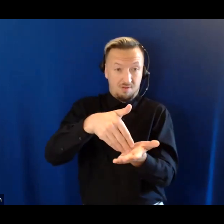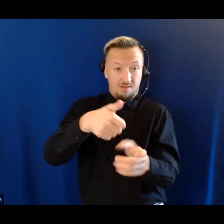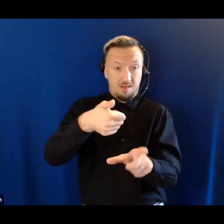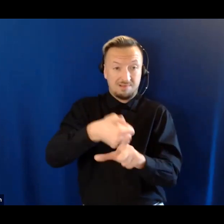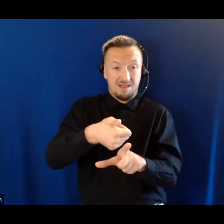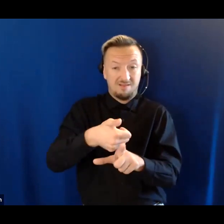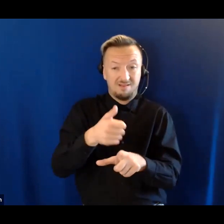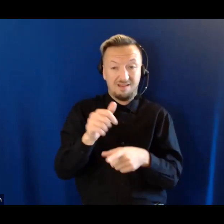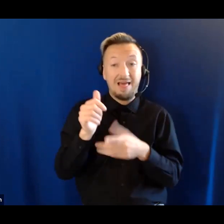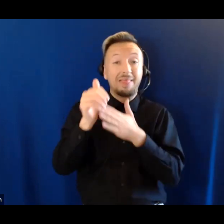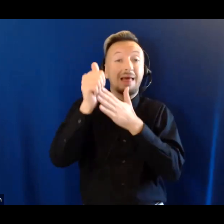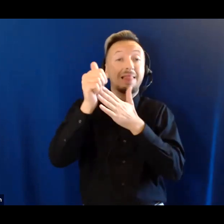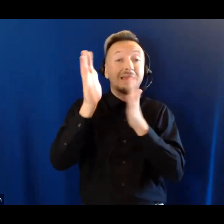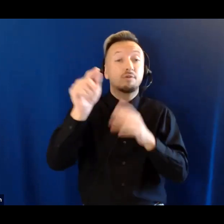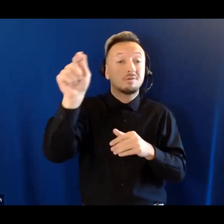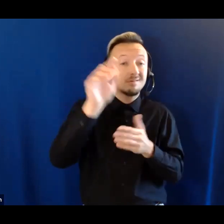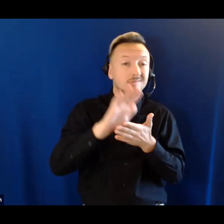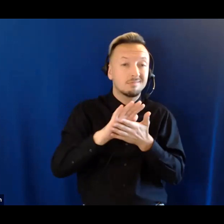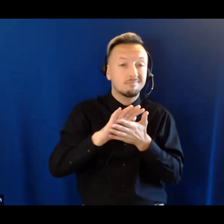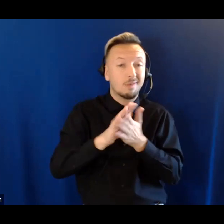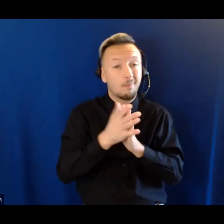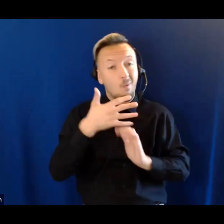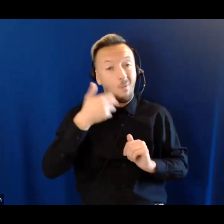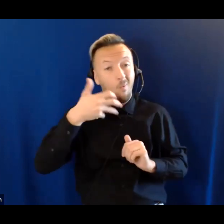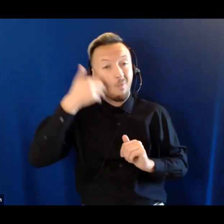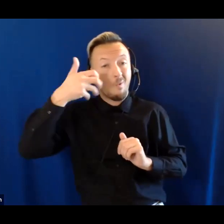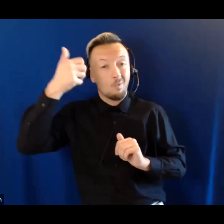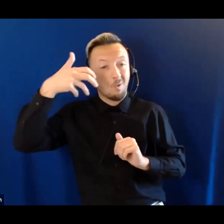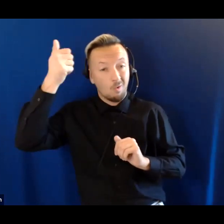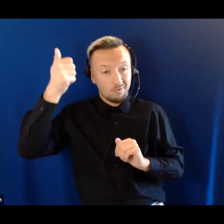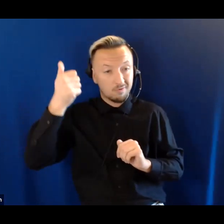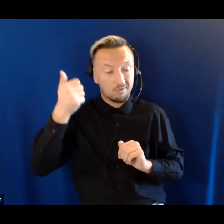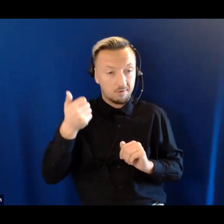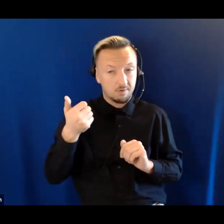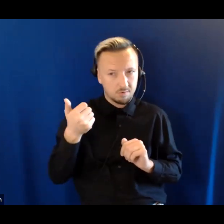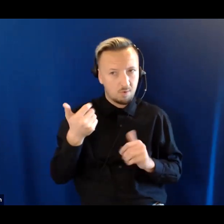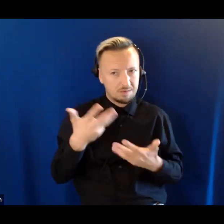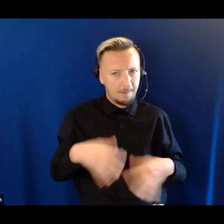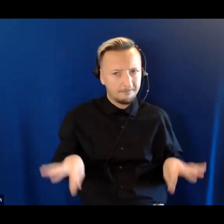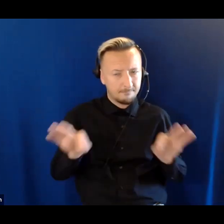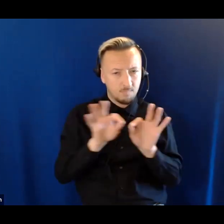leadership is aging. And it is so important that we are,